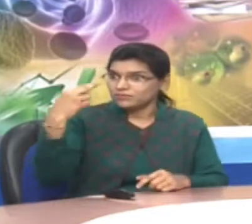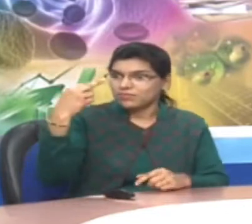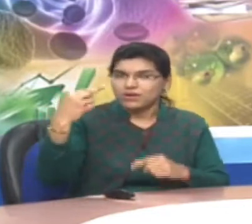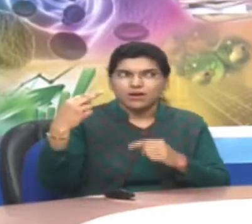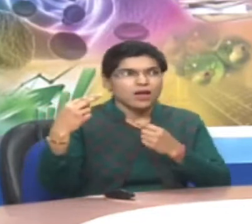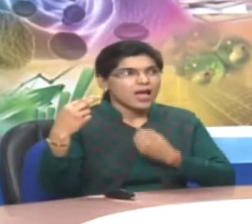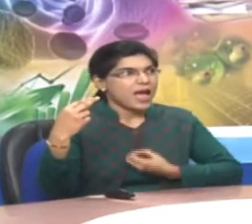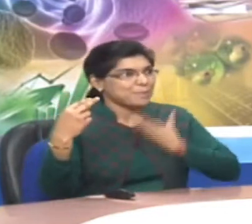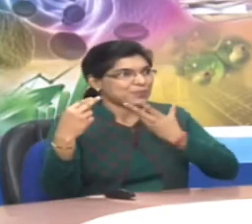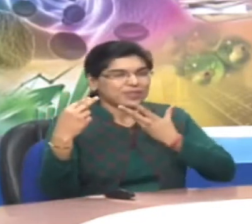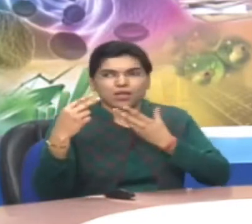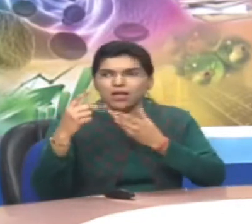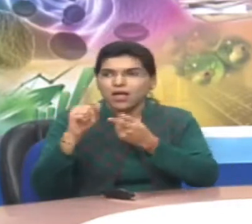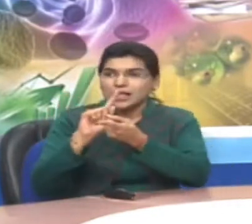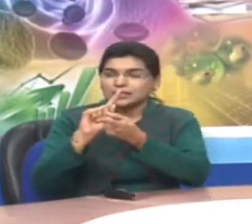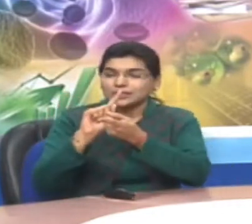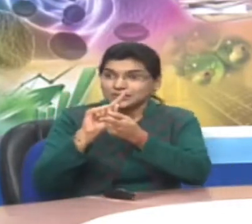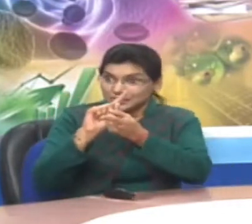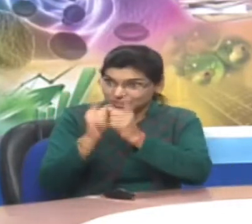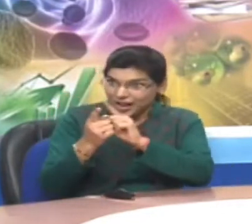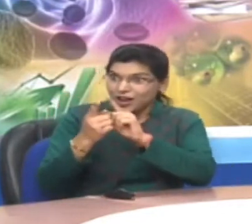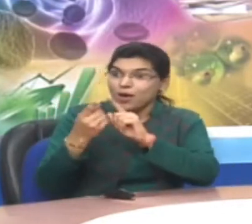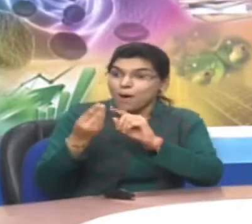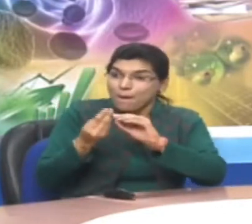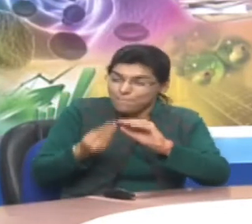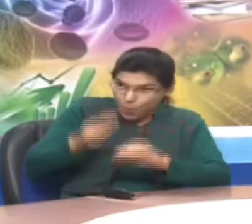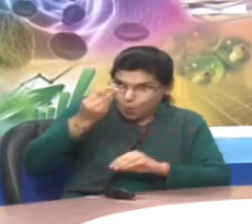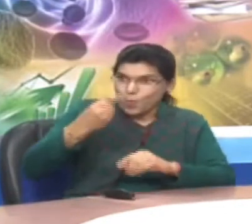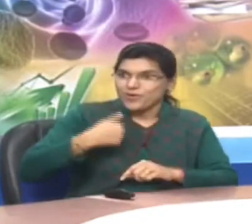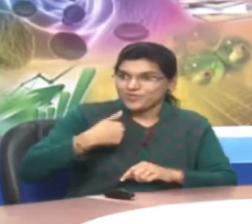think you'll be pleased for long.